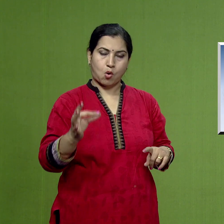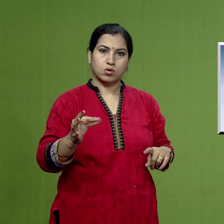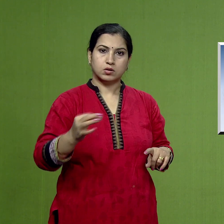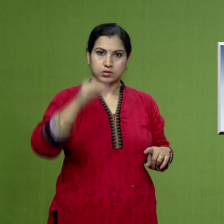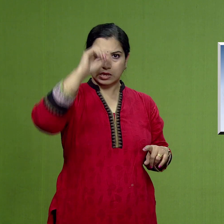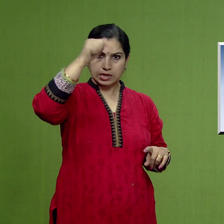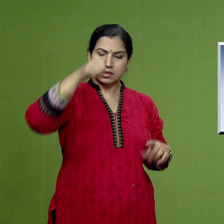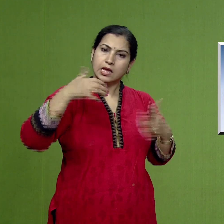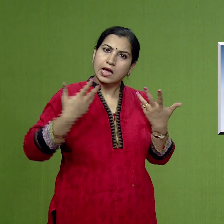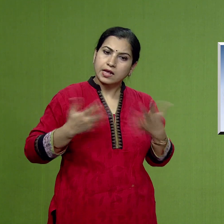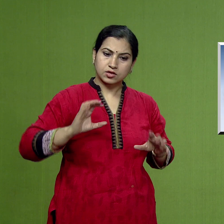country.